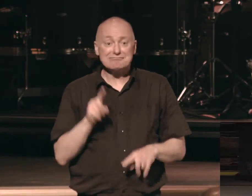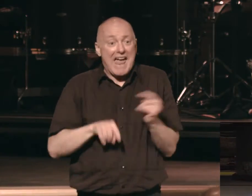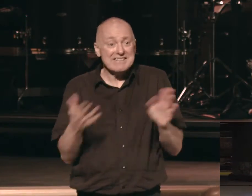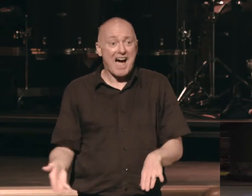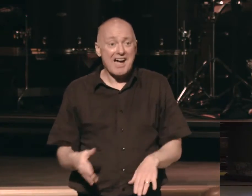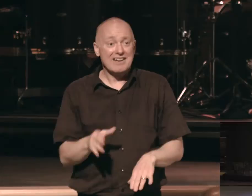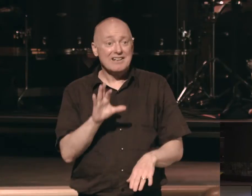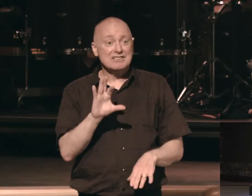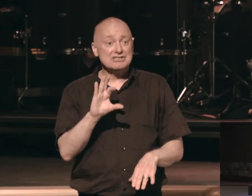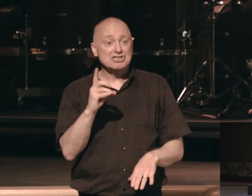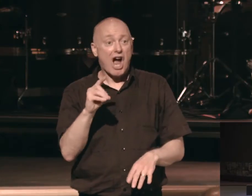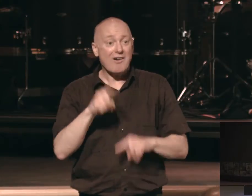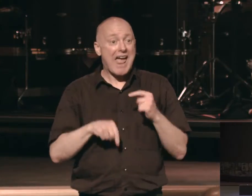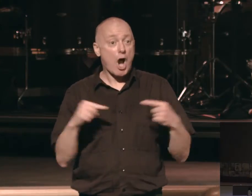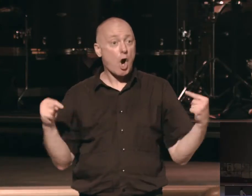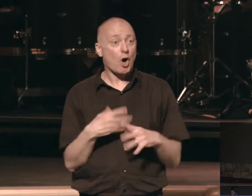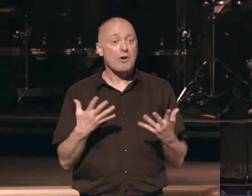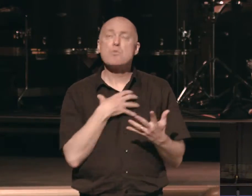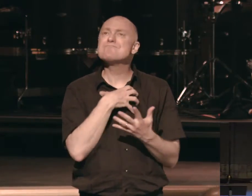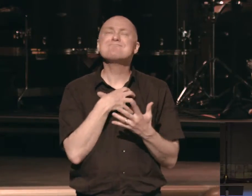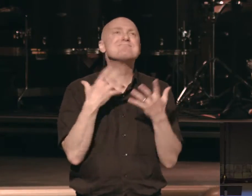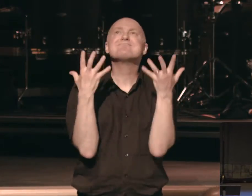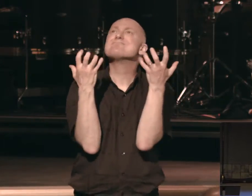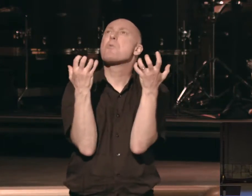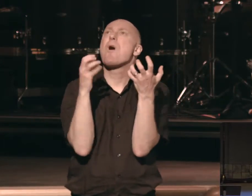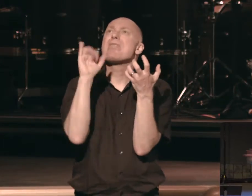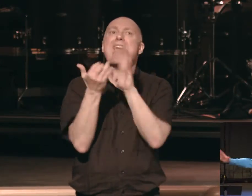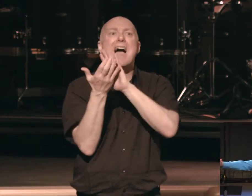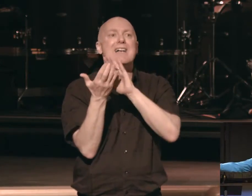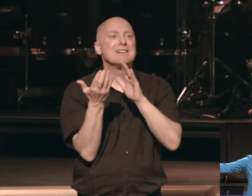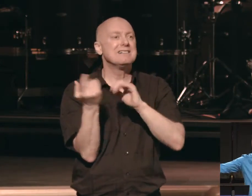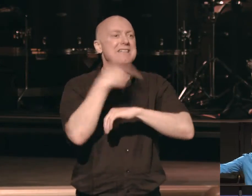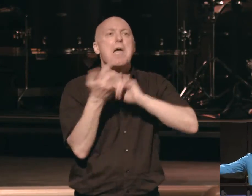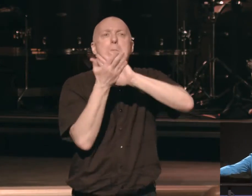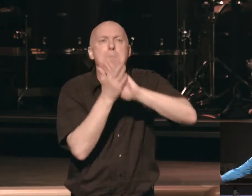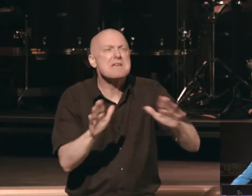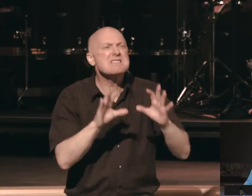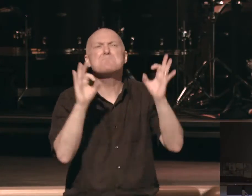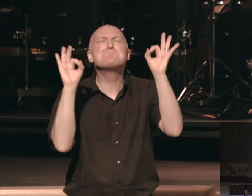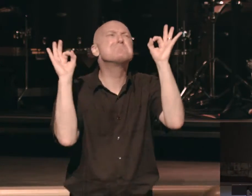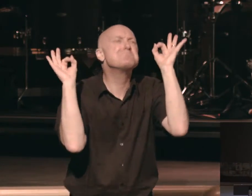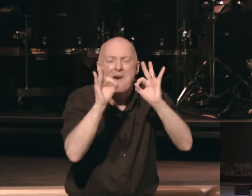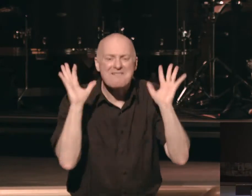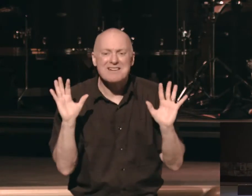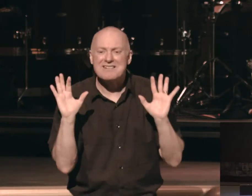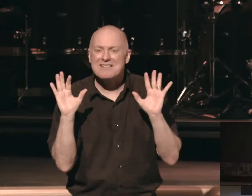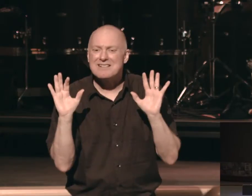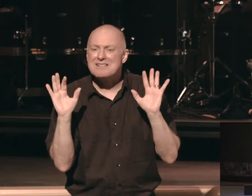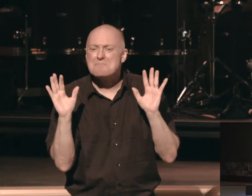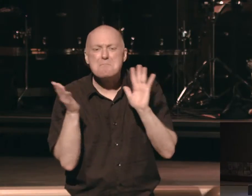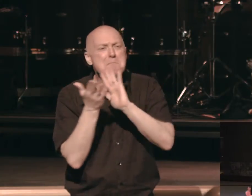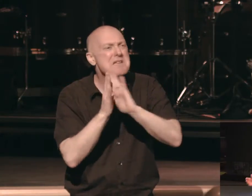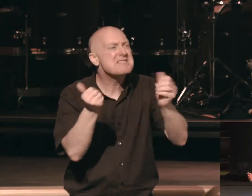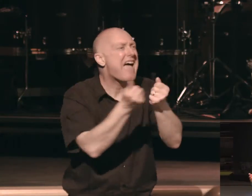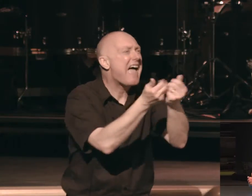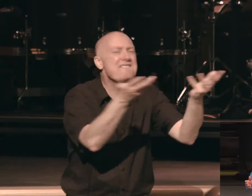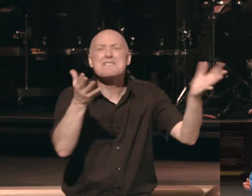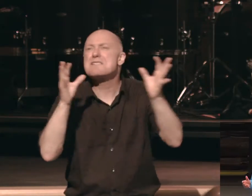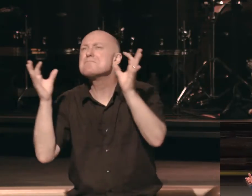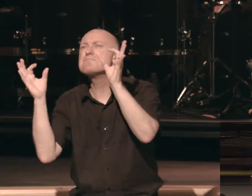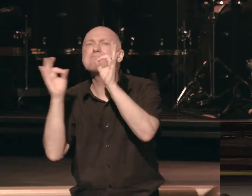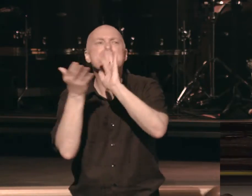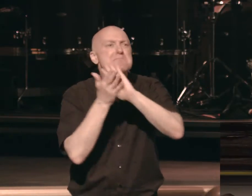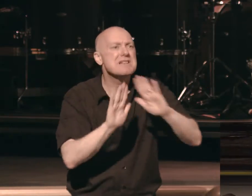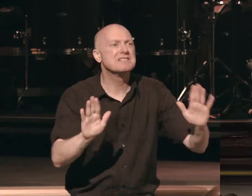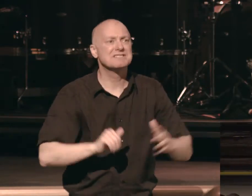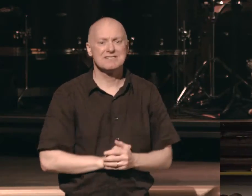hurt. We long for the day where peace is perfectly and powerfully established by Jesus Christ when he returns. And